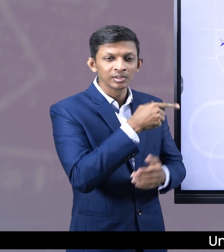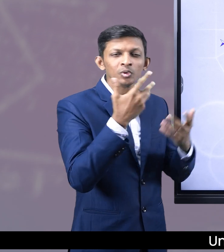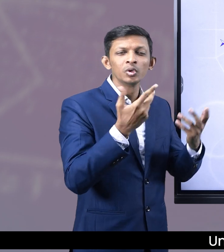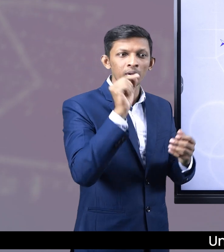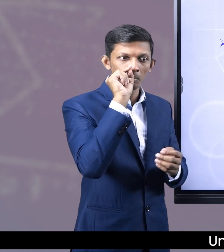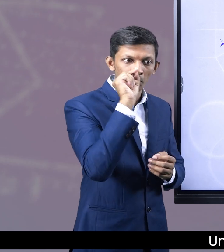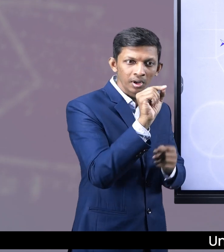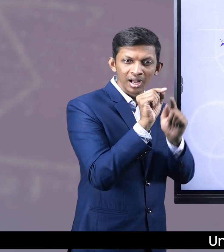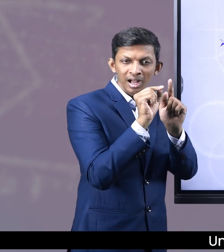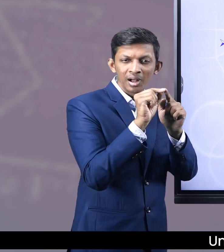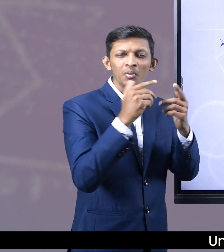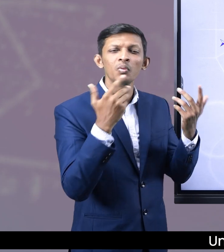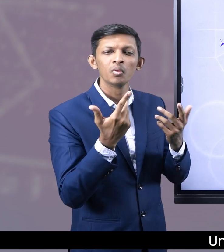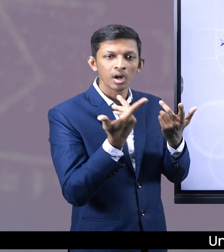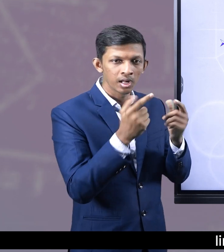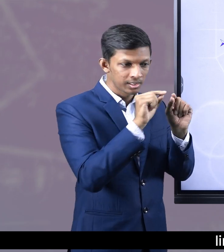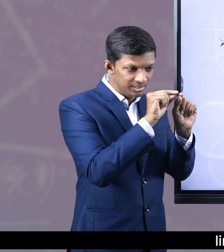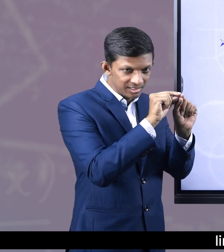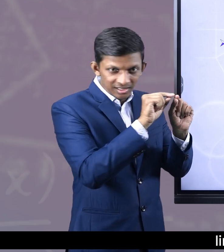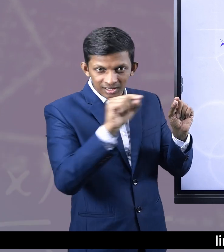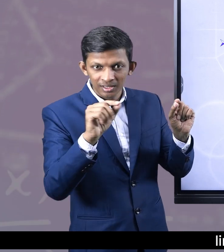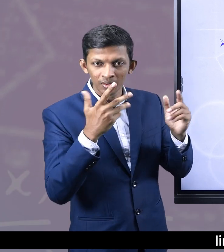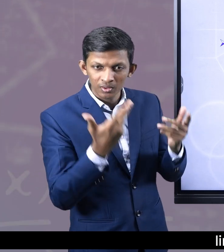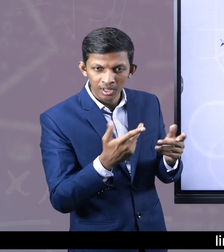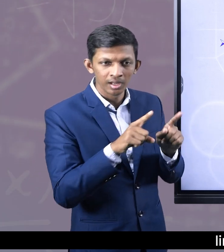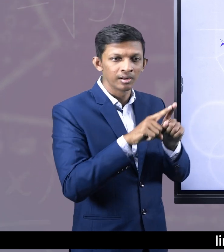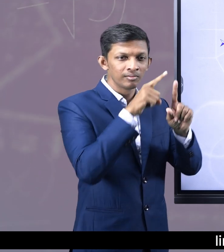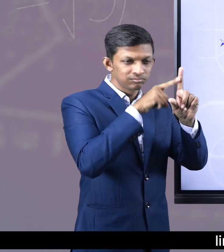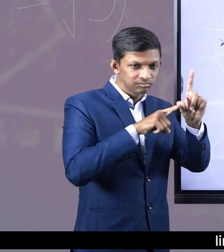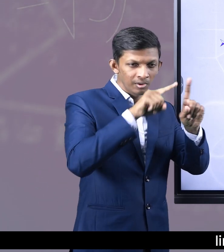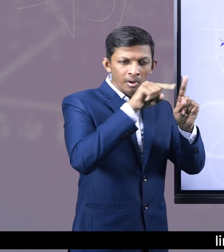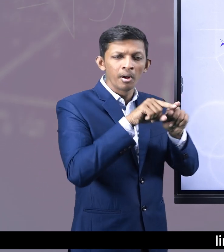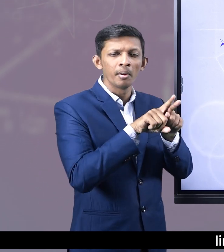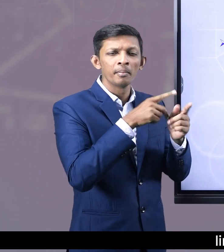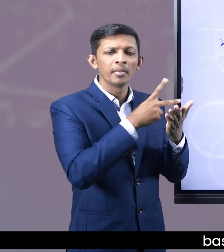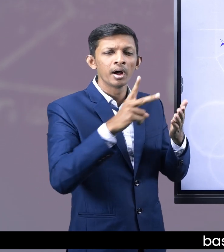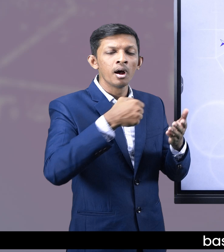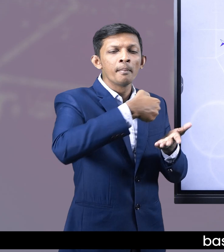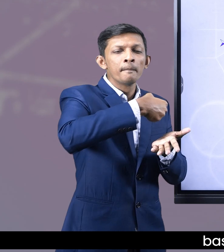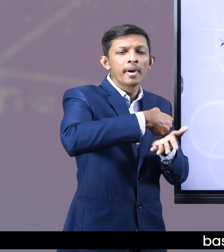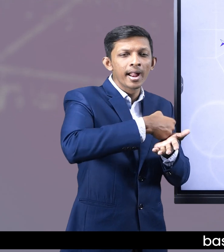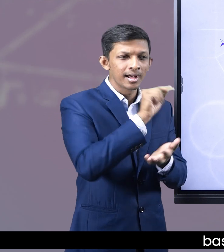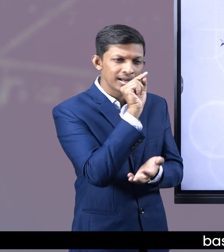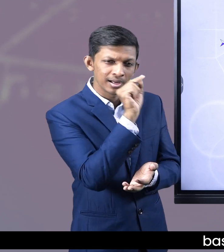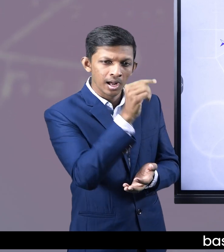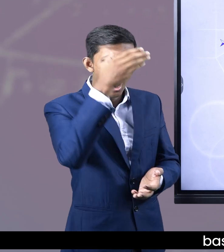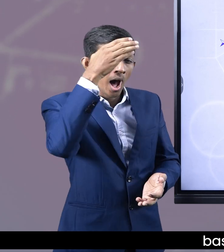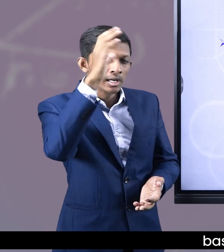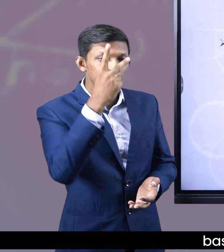understand what points, lines, and angles are in basic geometry concepts.